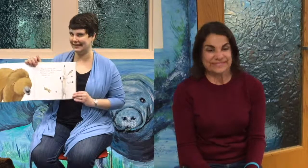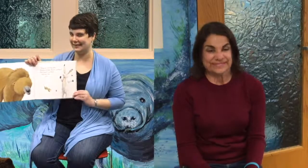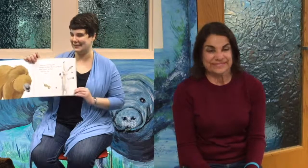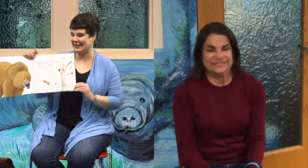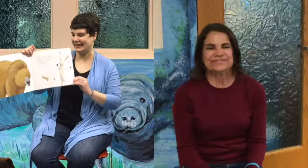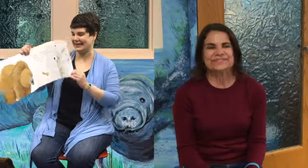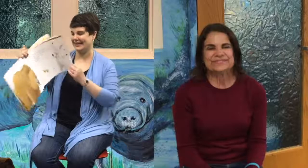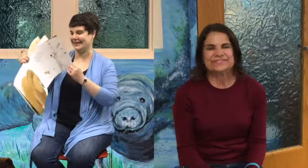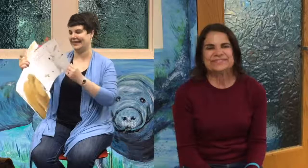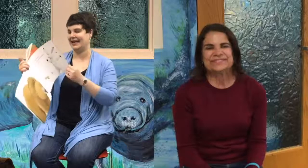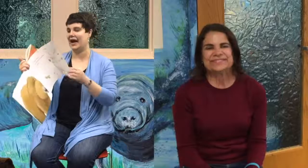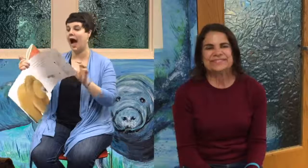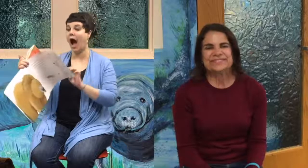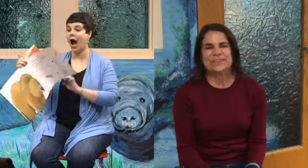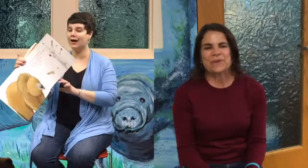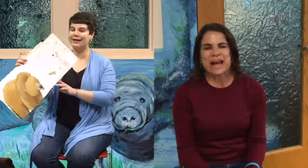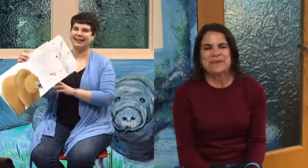be. What rhymes?